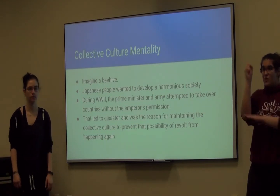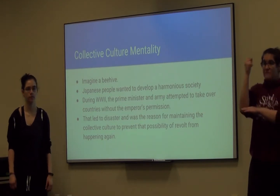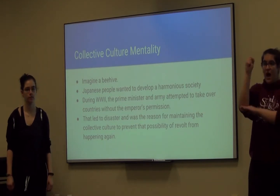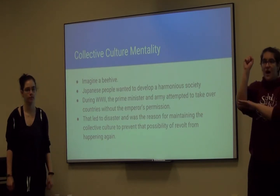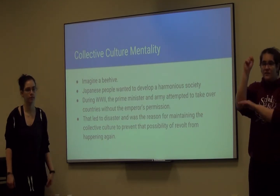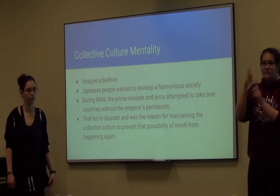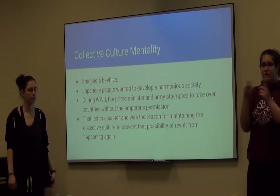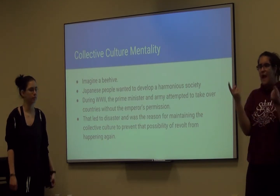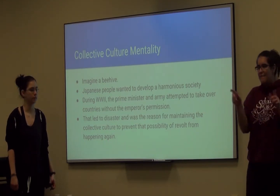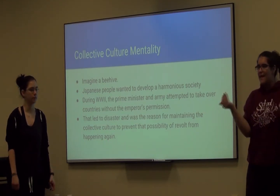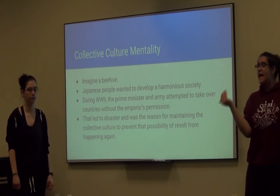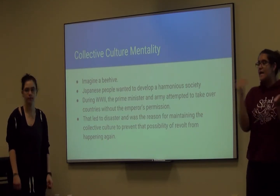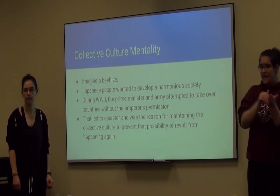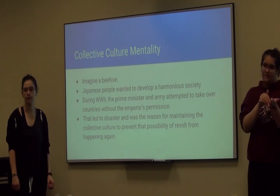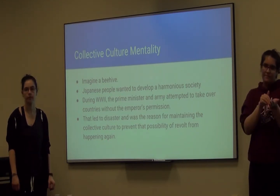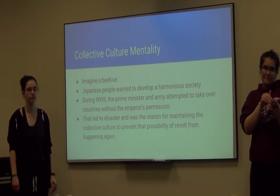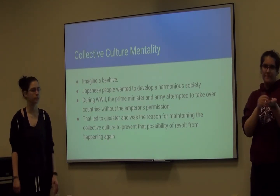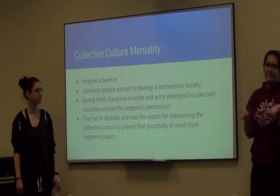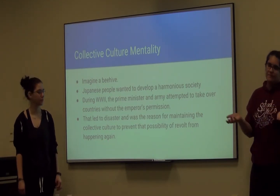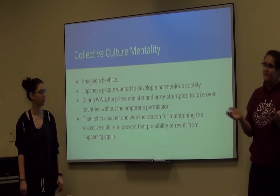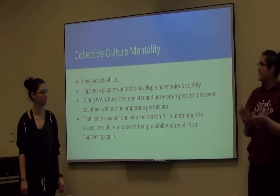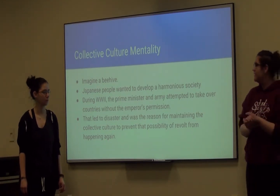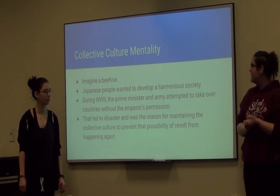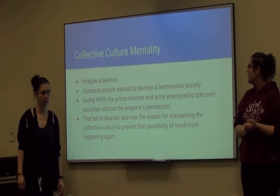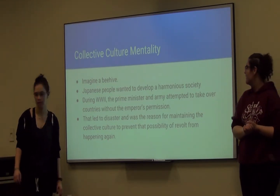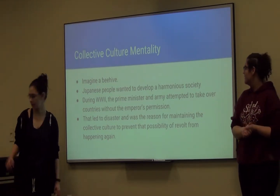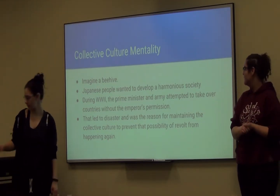would stop possible revolts from happening again.